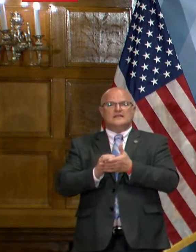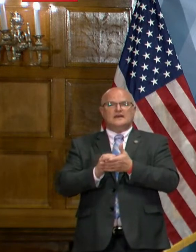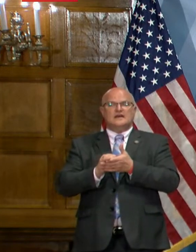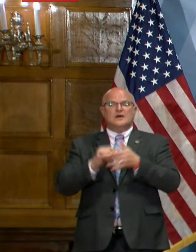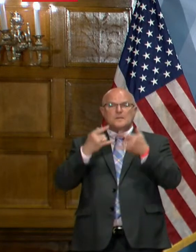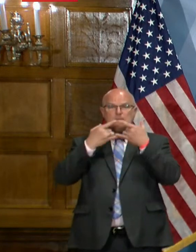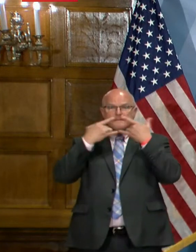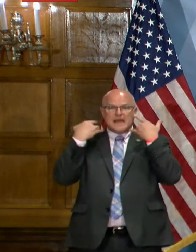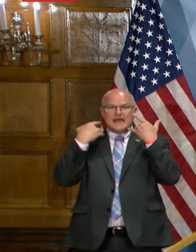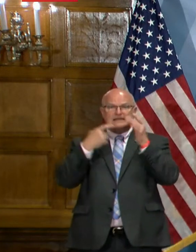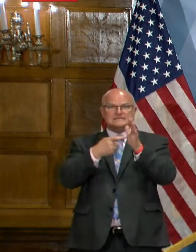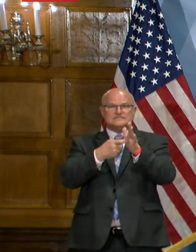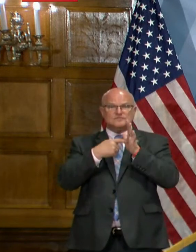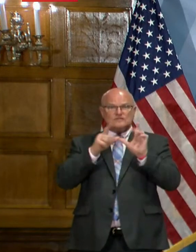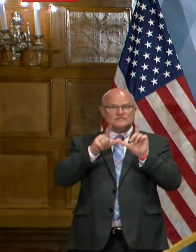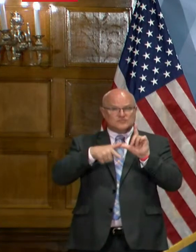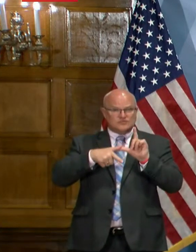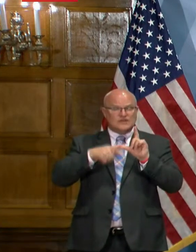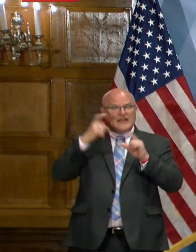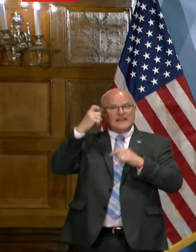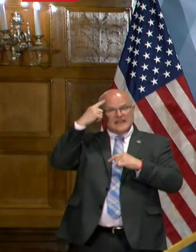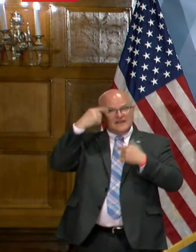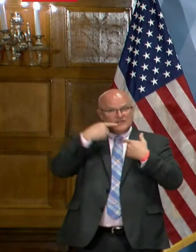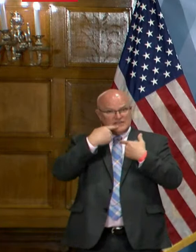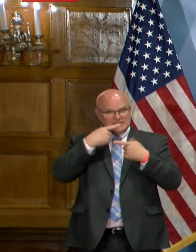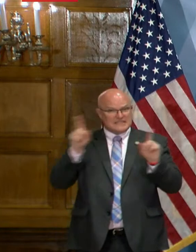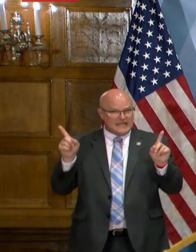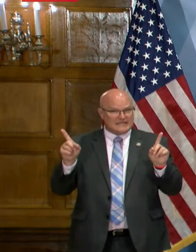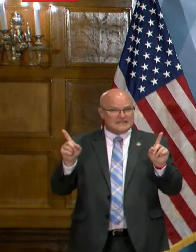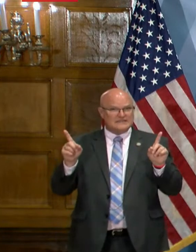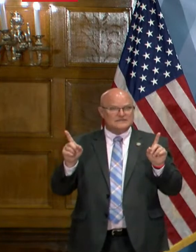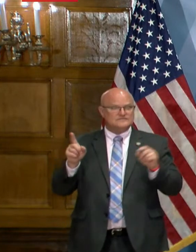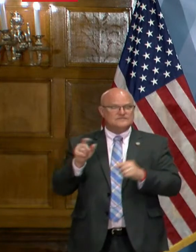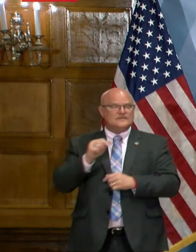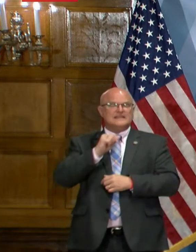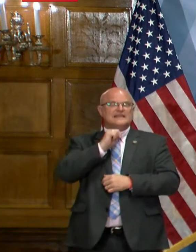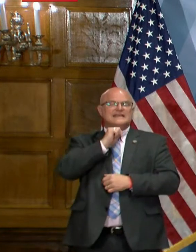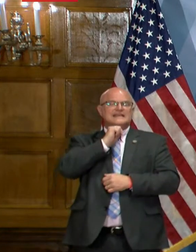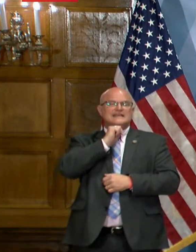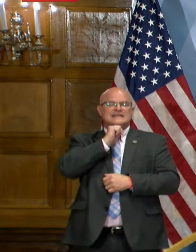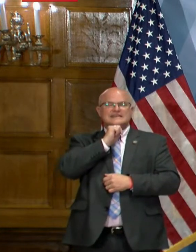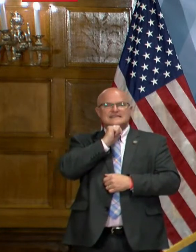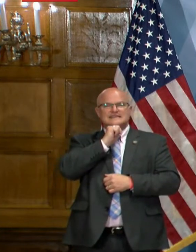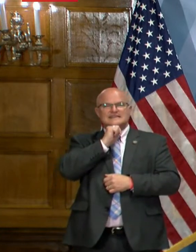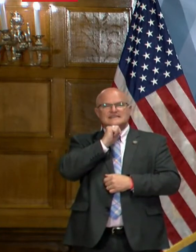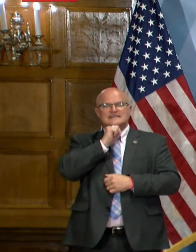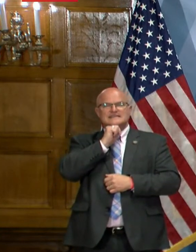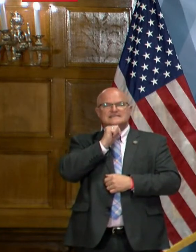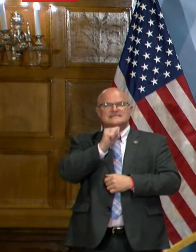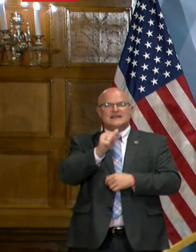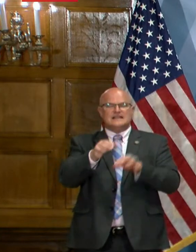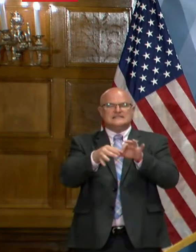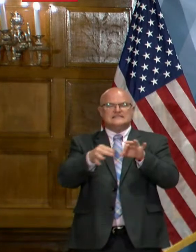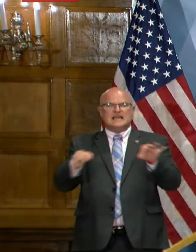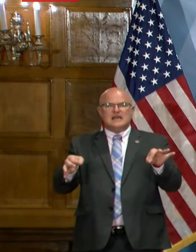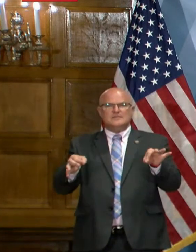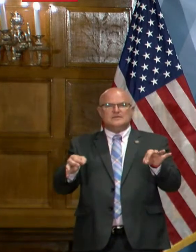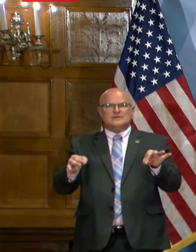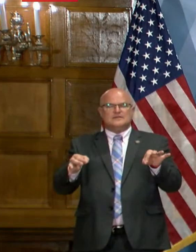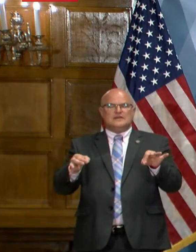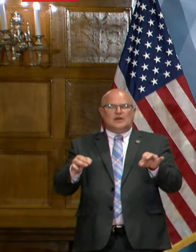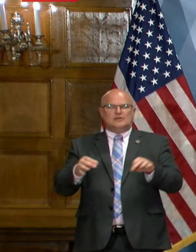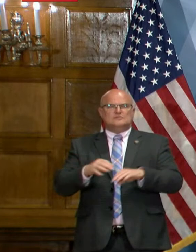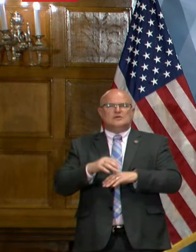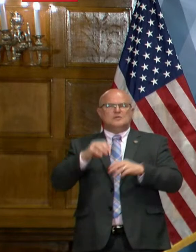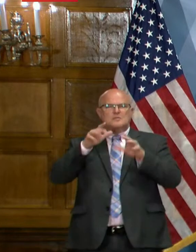Removal of the mask mandate, as the governor has clearly stated, is not a statement that we do not need to